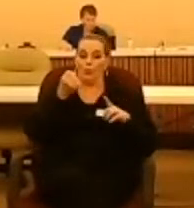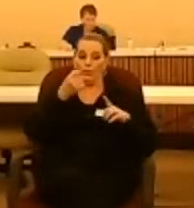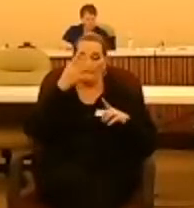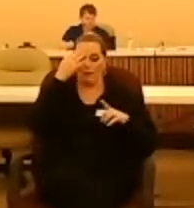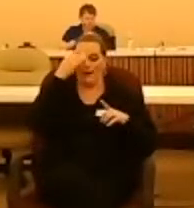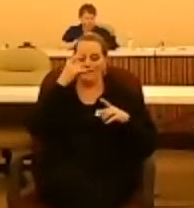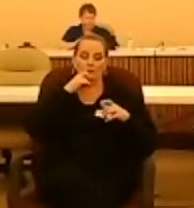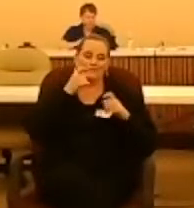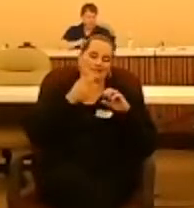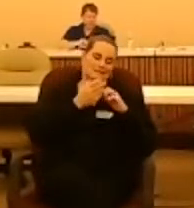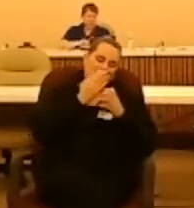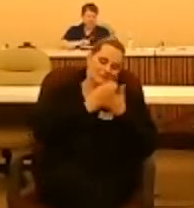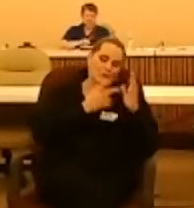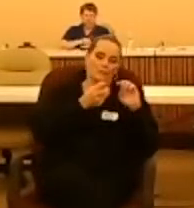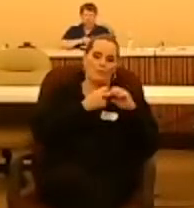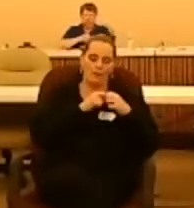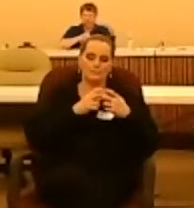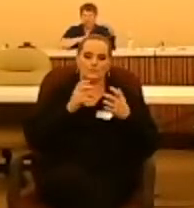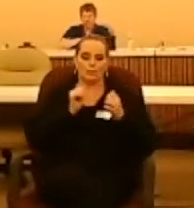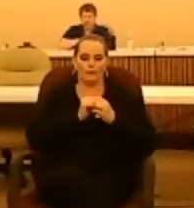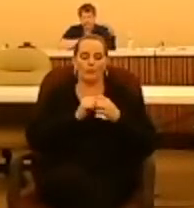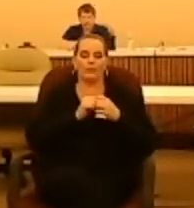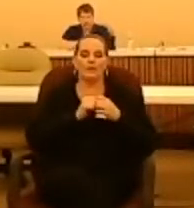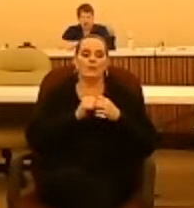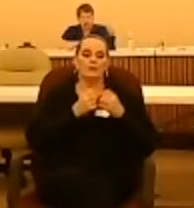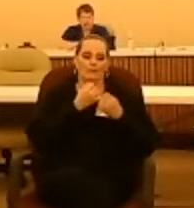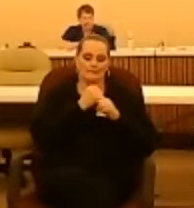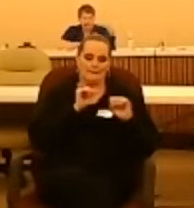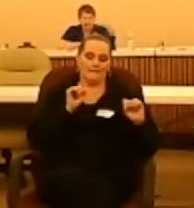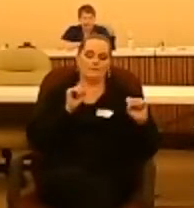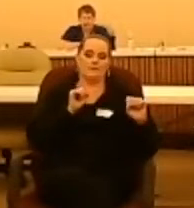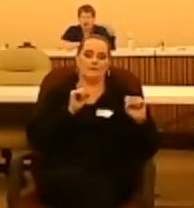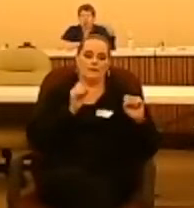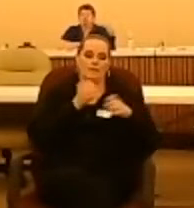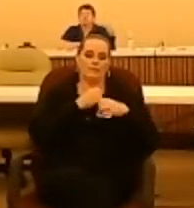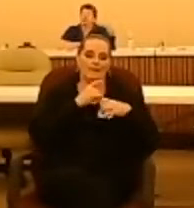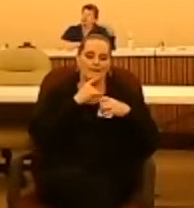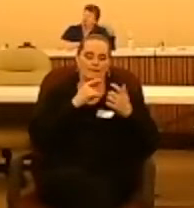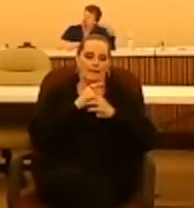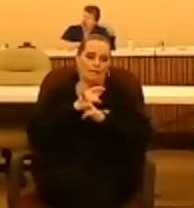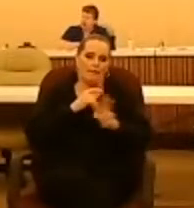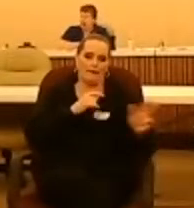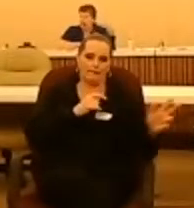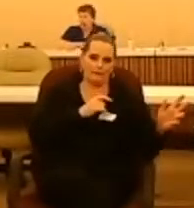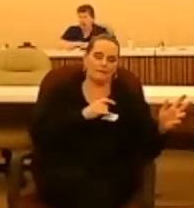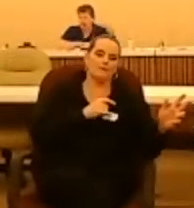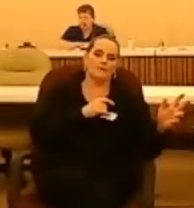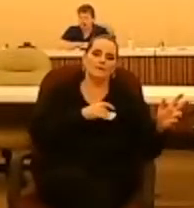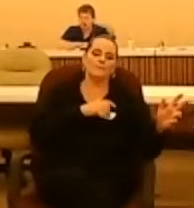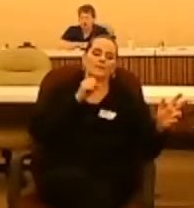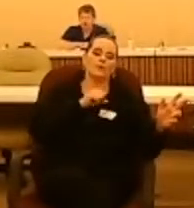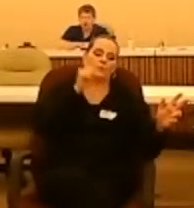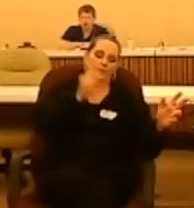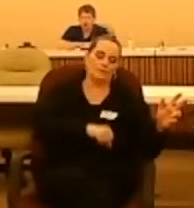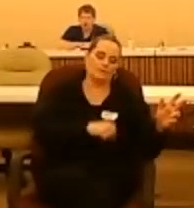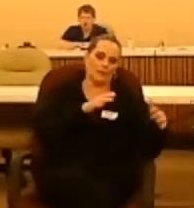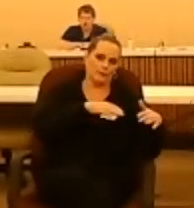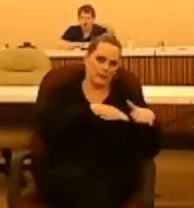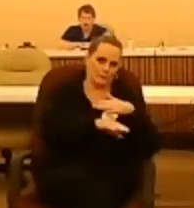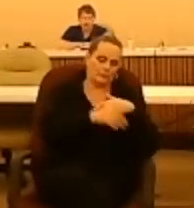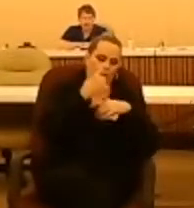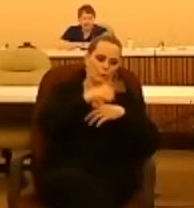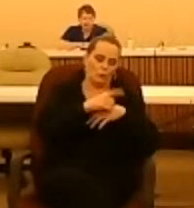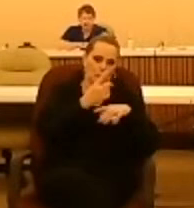there were some issues with the safety of making the left turn out of the southern entrance